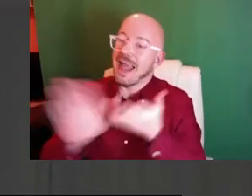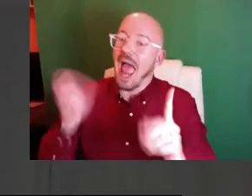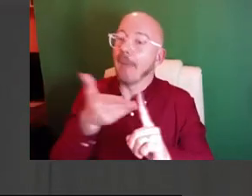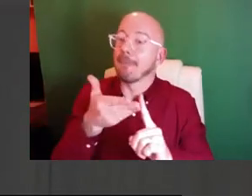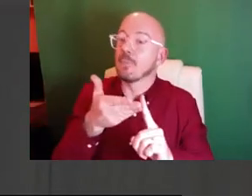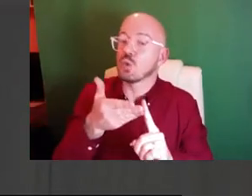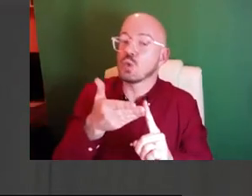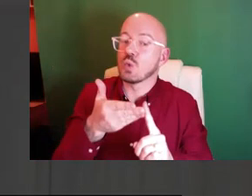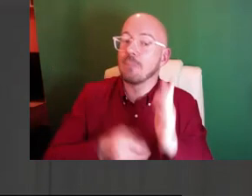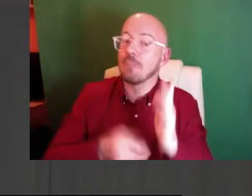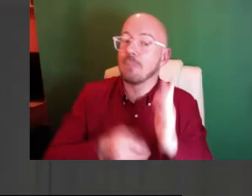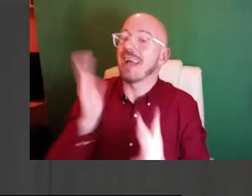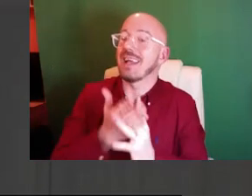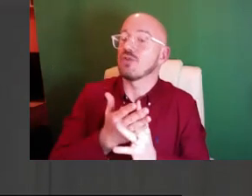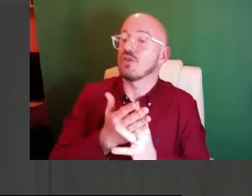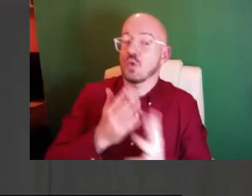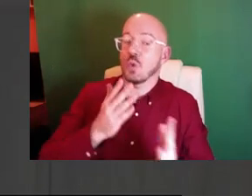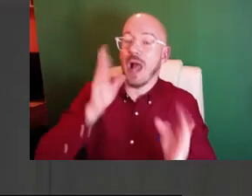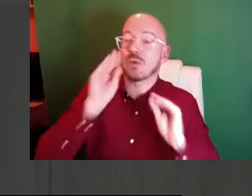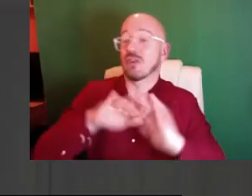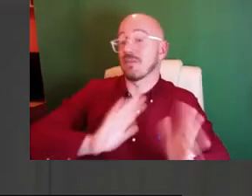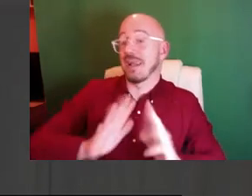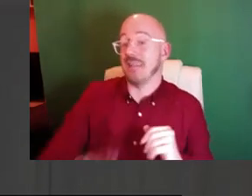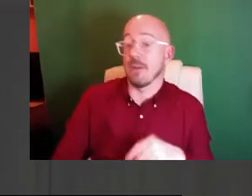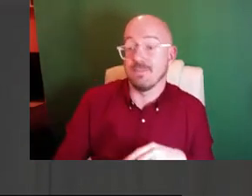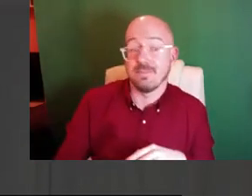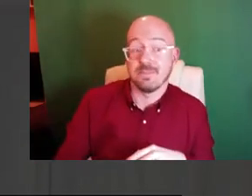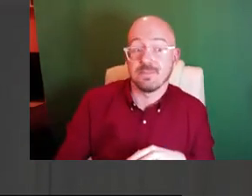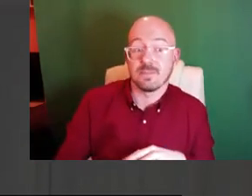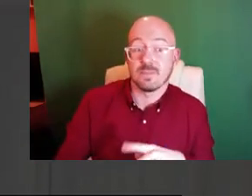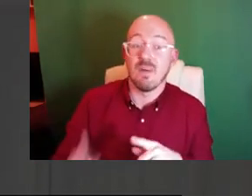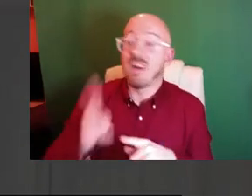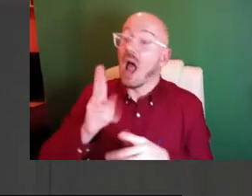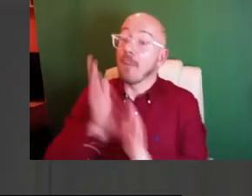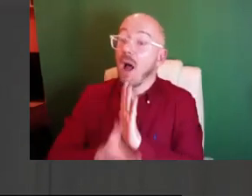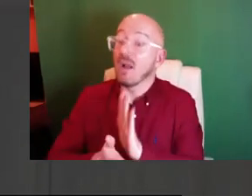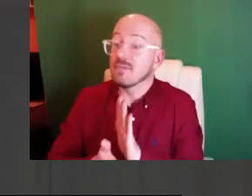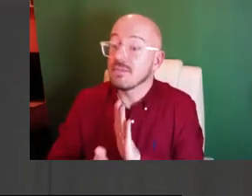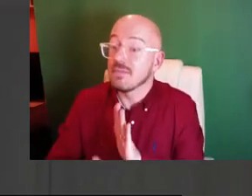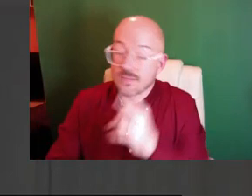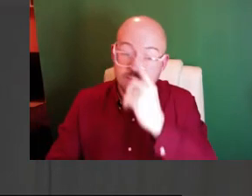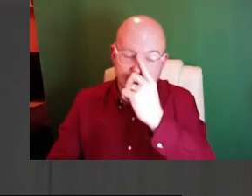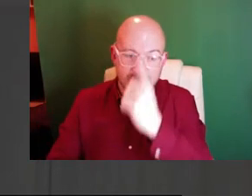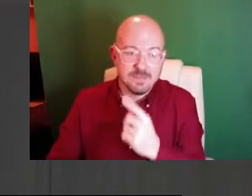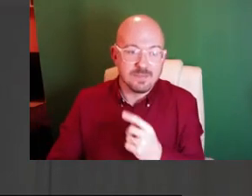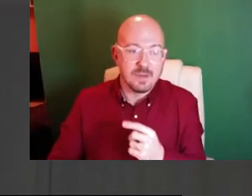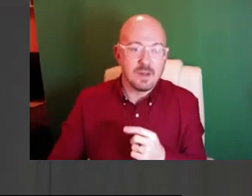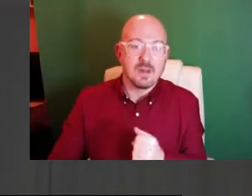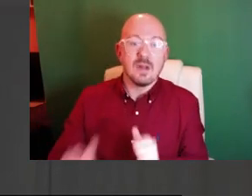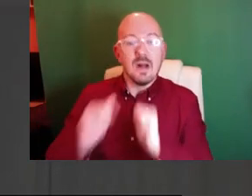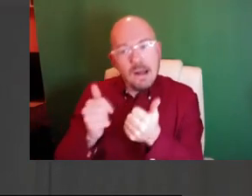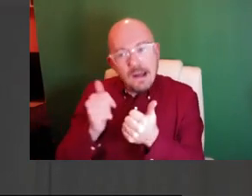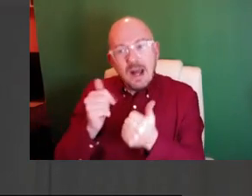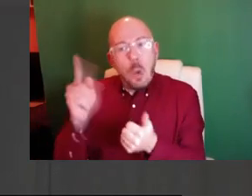should be a BSL commissioner with the aim of improving access to education in BSL.